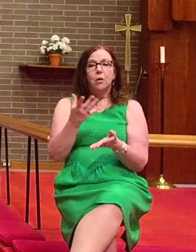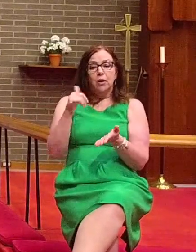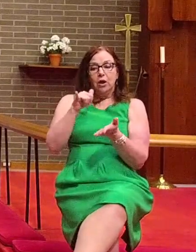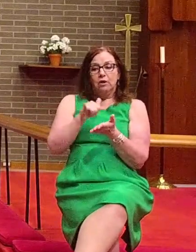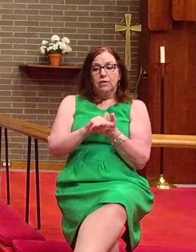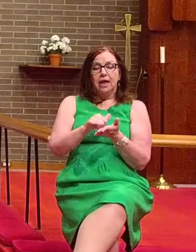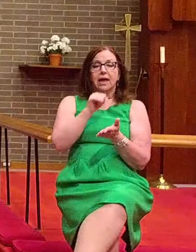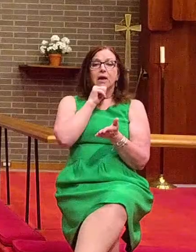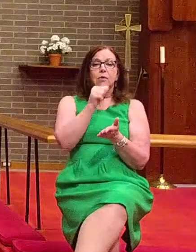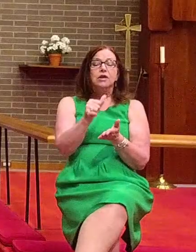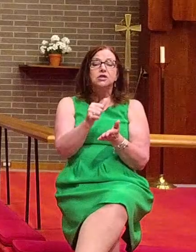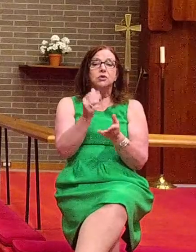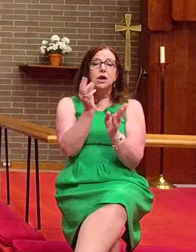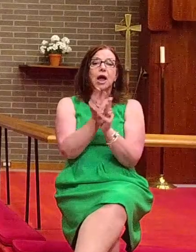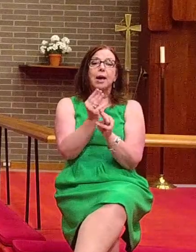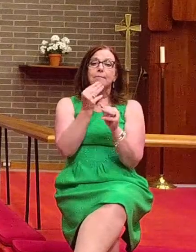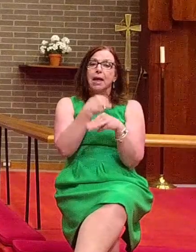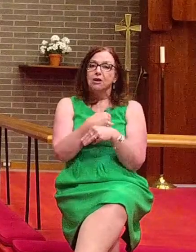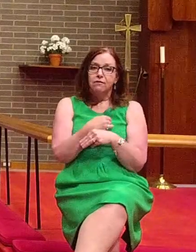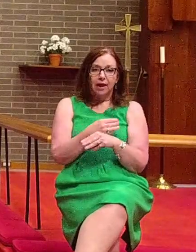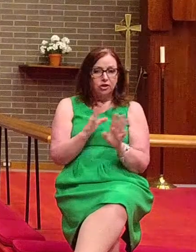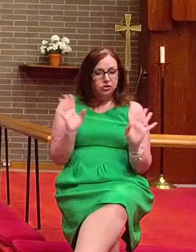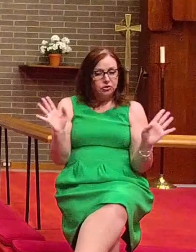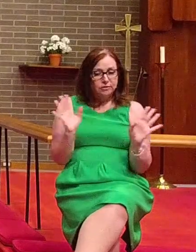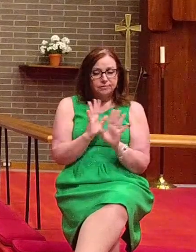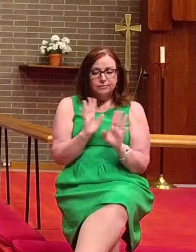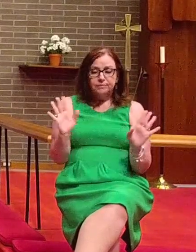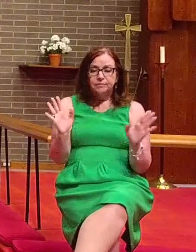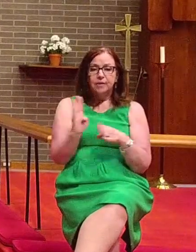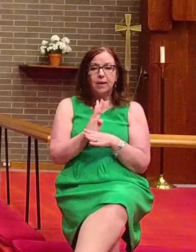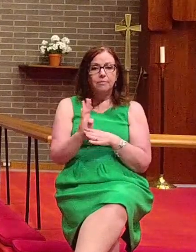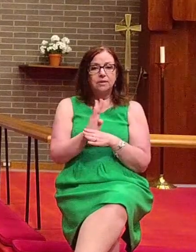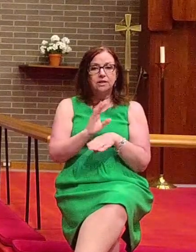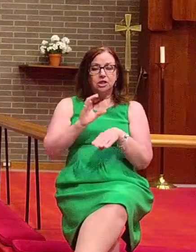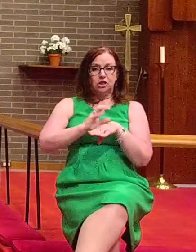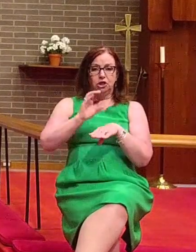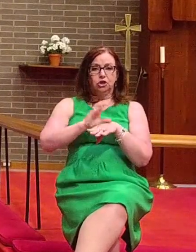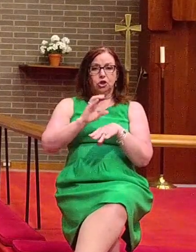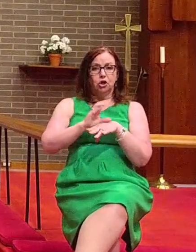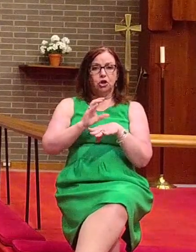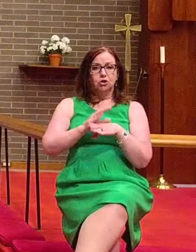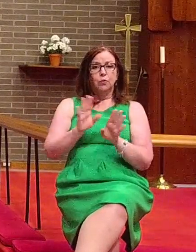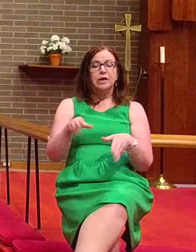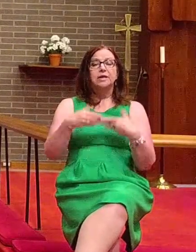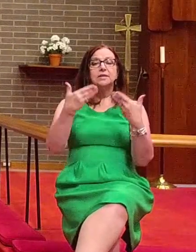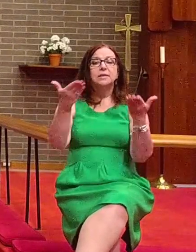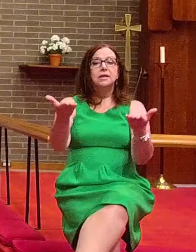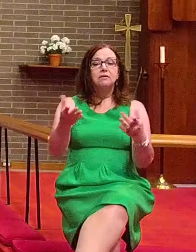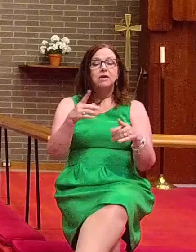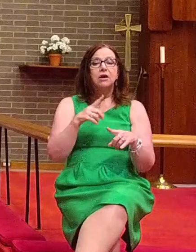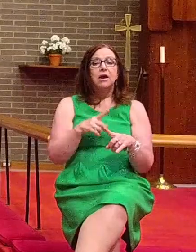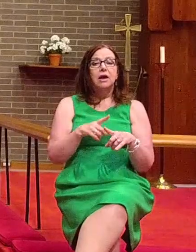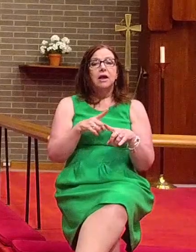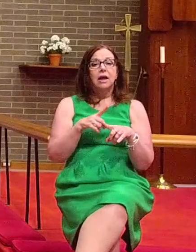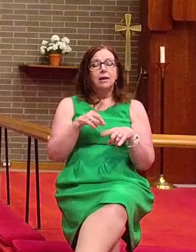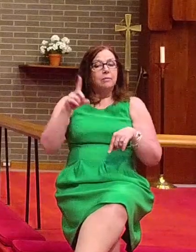a manufacturing business. The church is in the delivery business, but we can't be in the